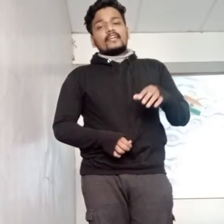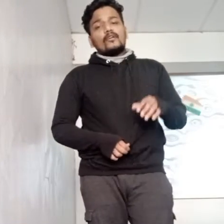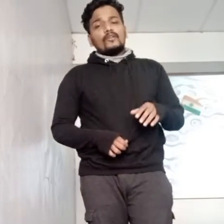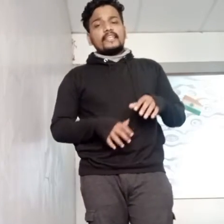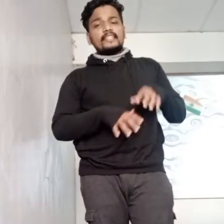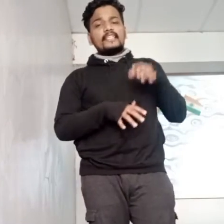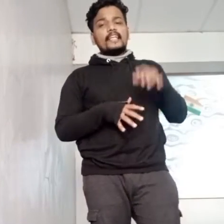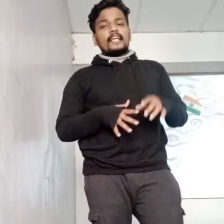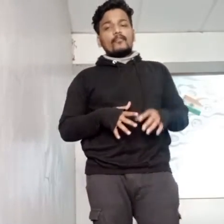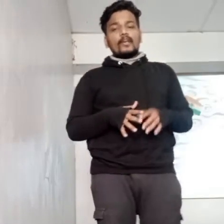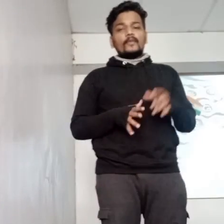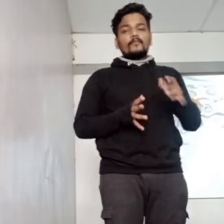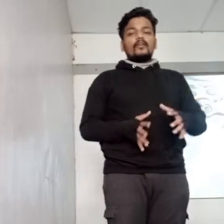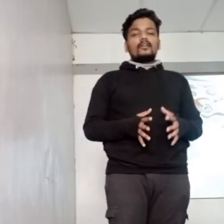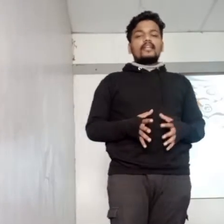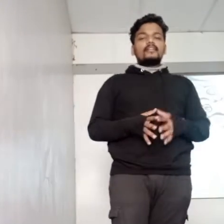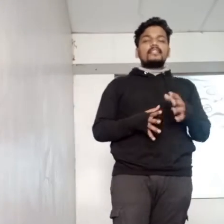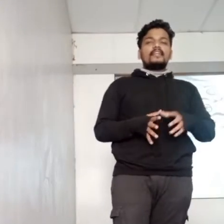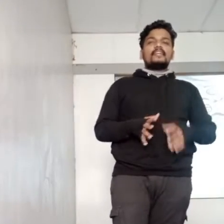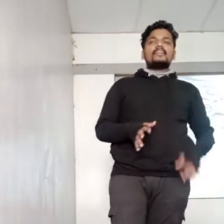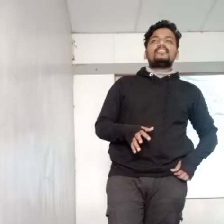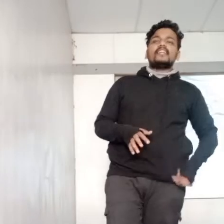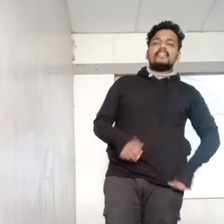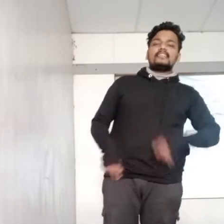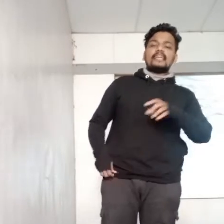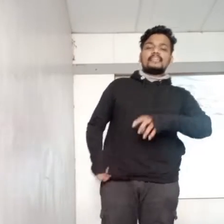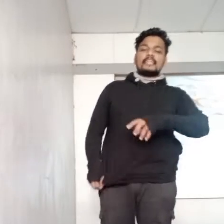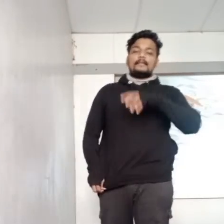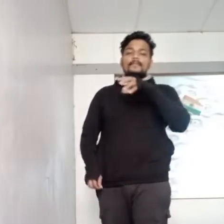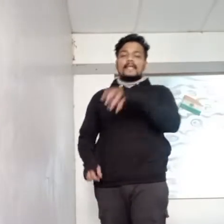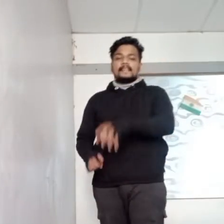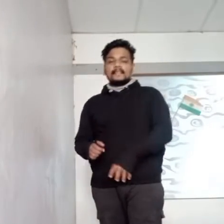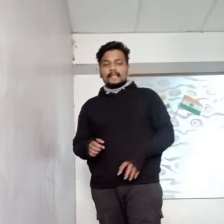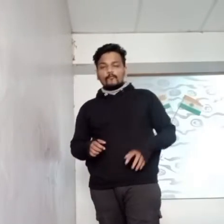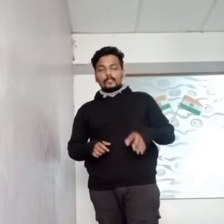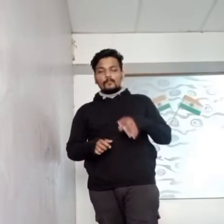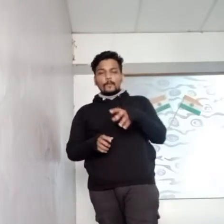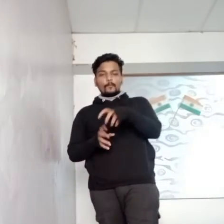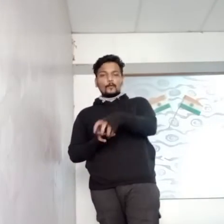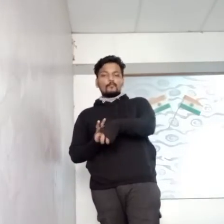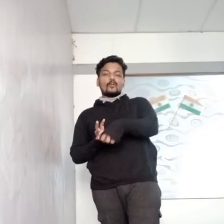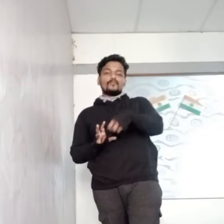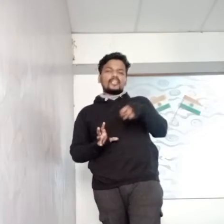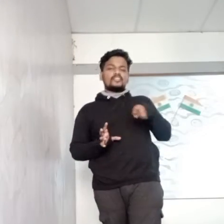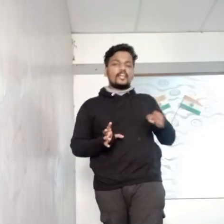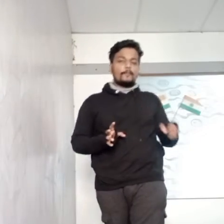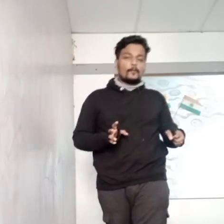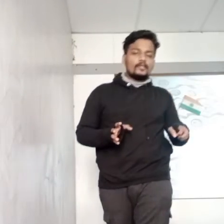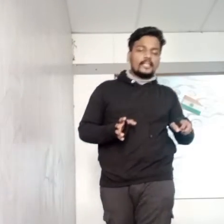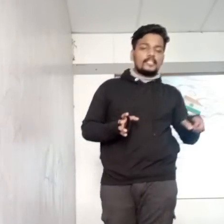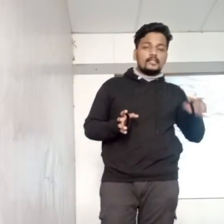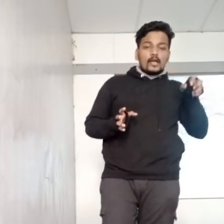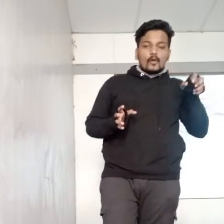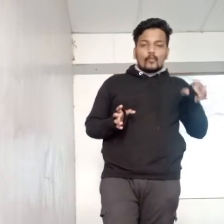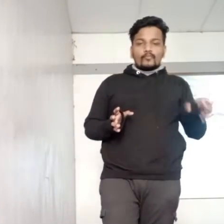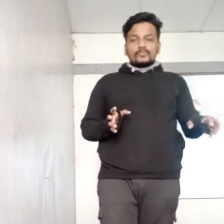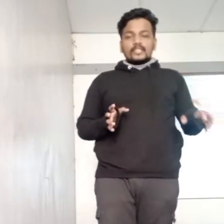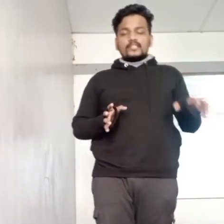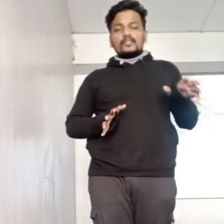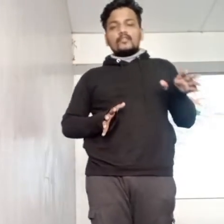code there is any requirement for generating a thread, that time that thread will be put from the thread pool.